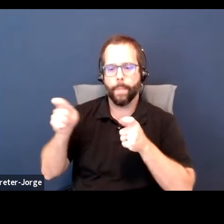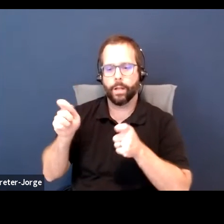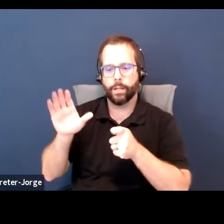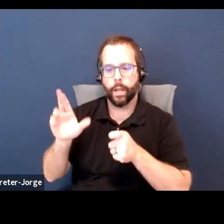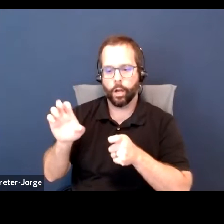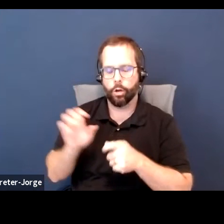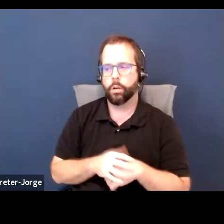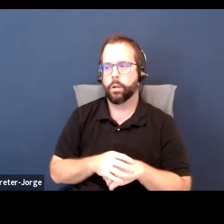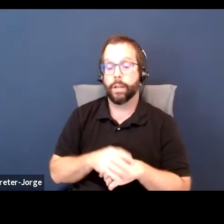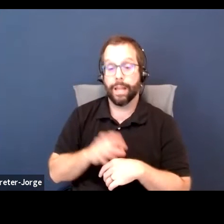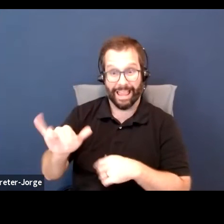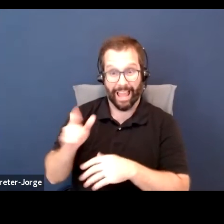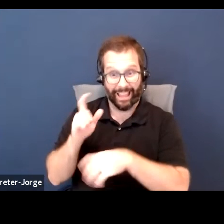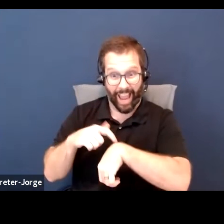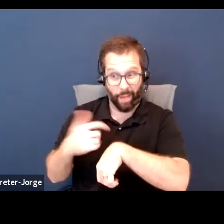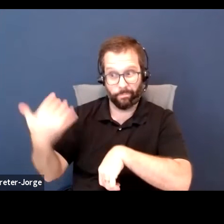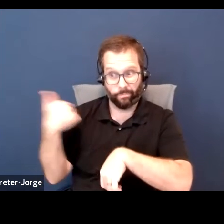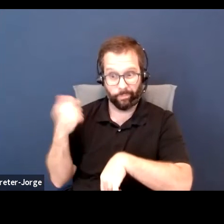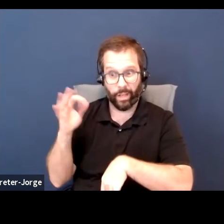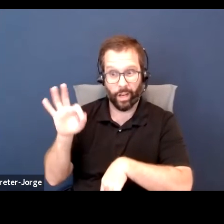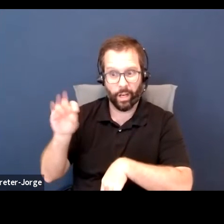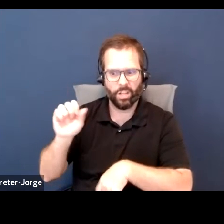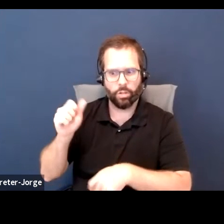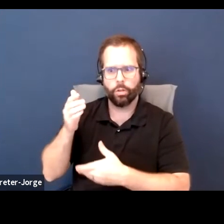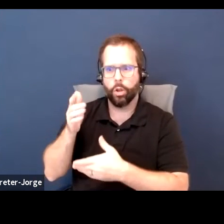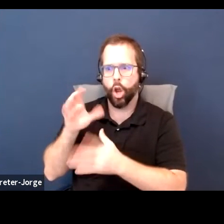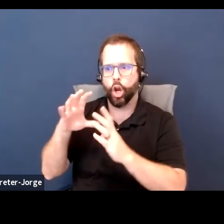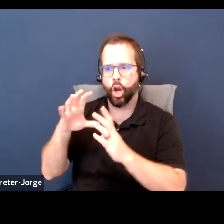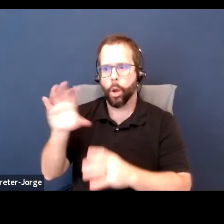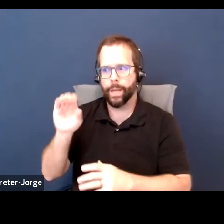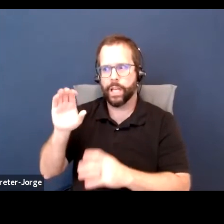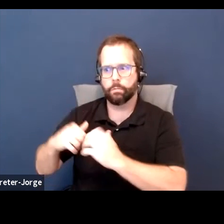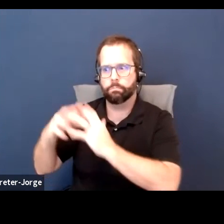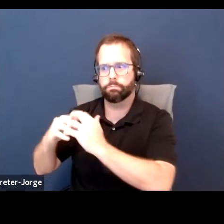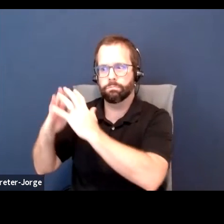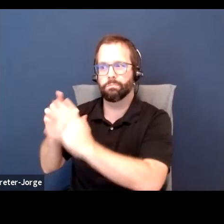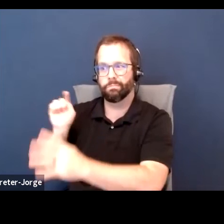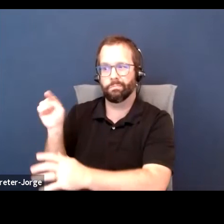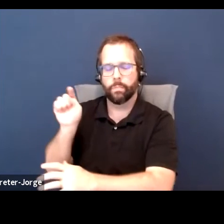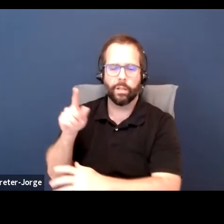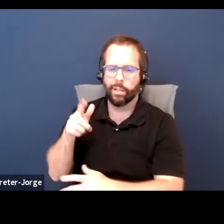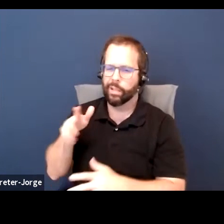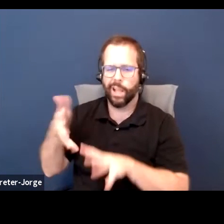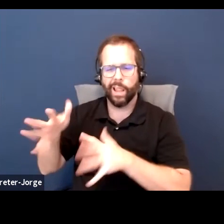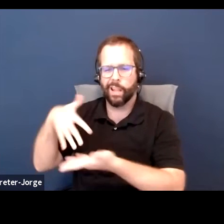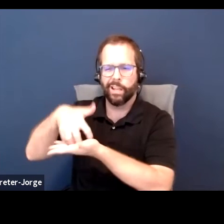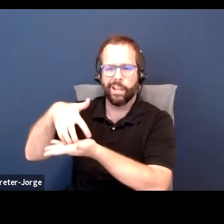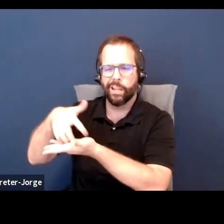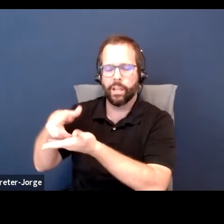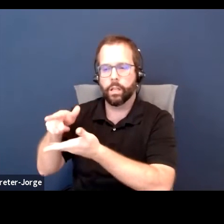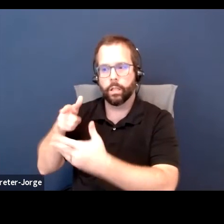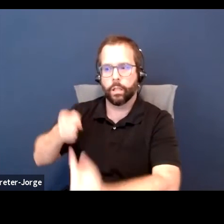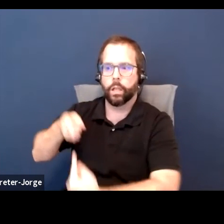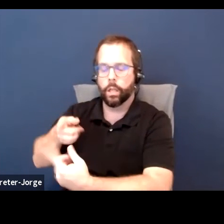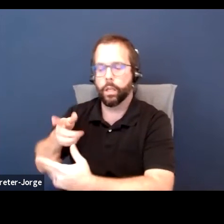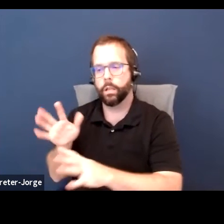And so, we've had to work through some of those struggles as well, because there are some people that are still around that remember the